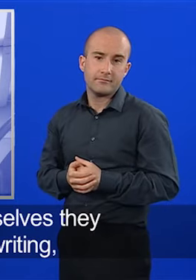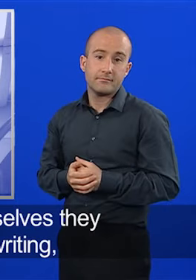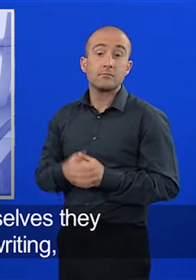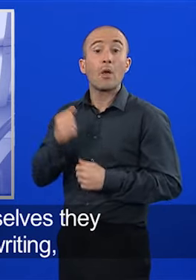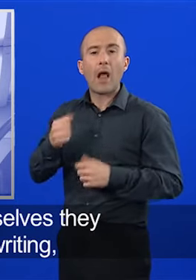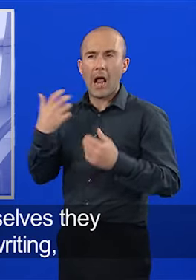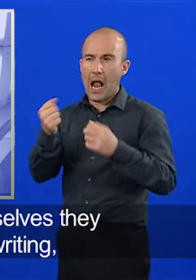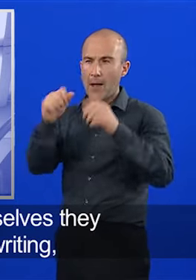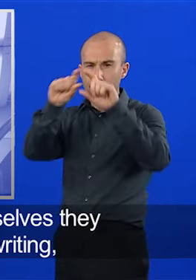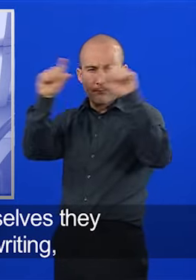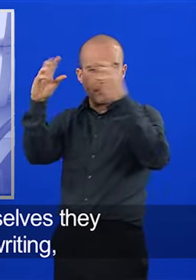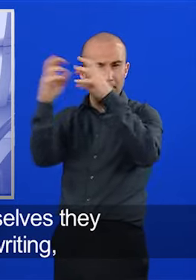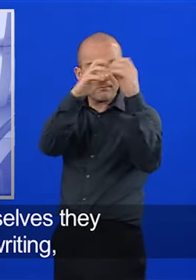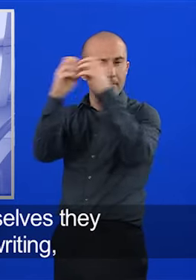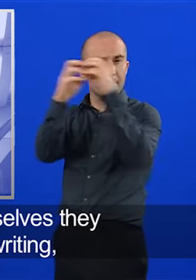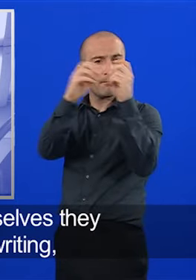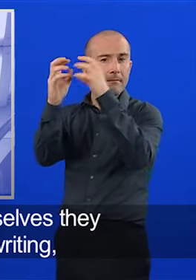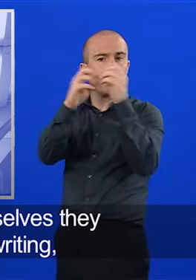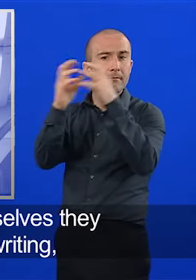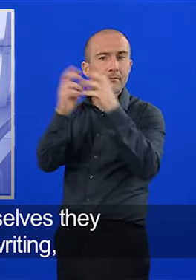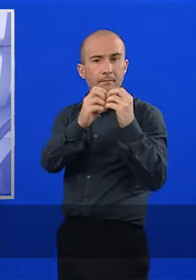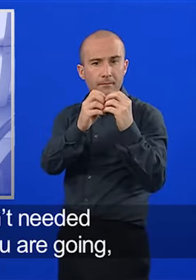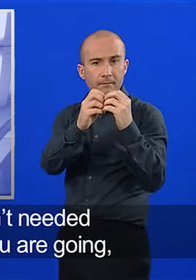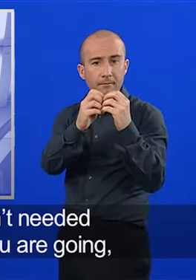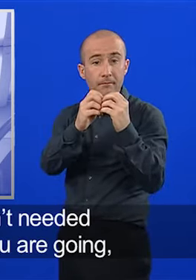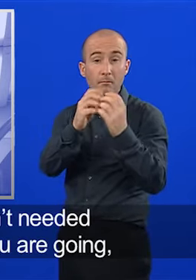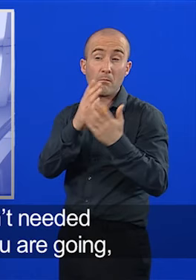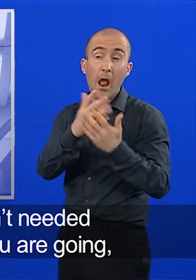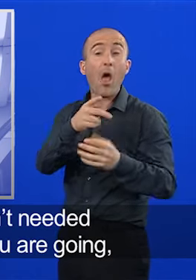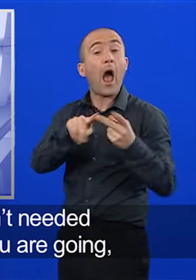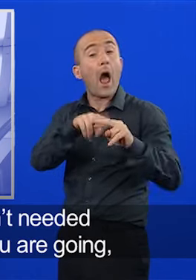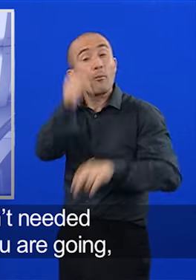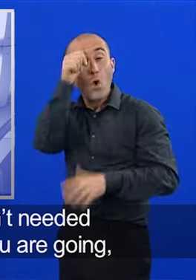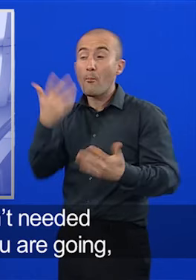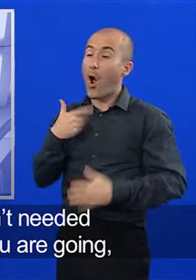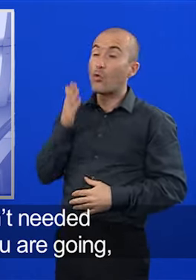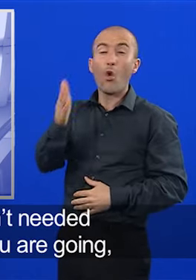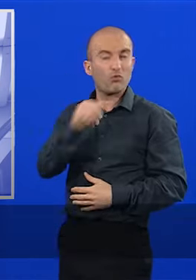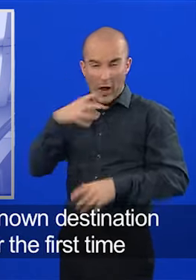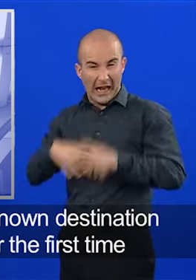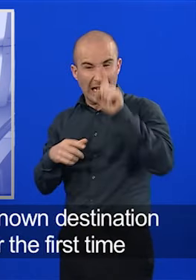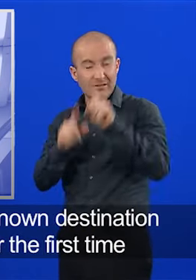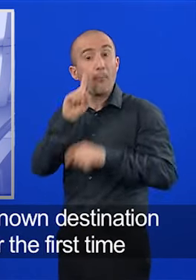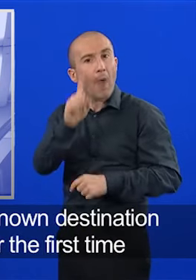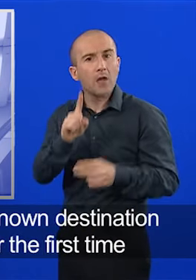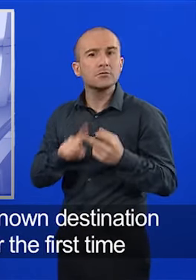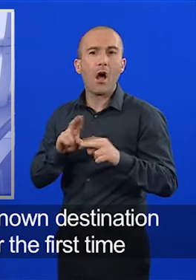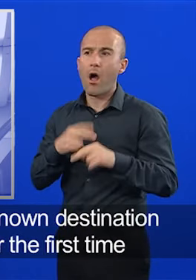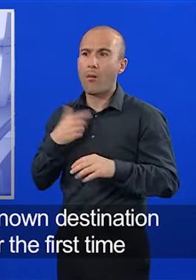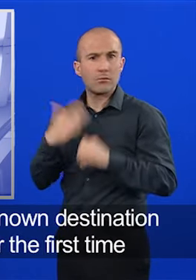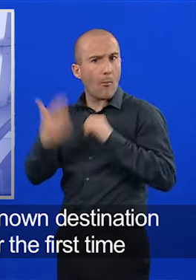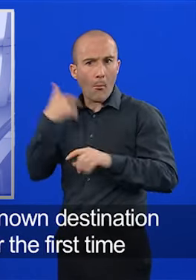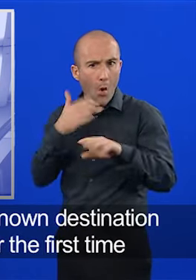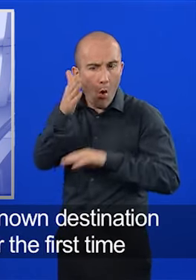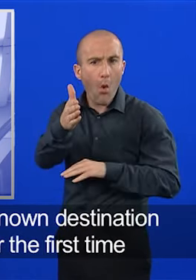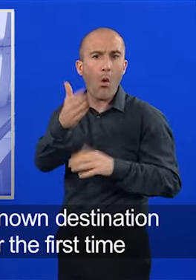itself, they have the sort of scrolling writing, which, although isn't needed because you should know where you're going, if you're going to an